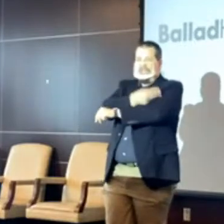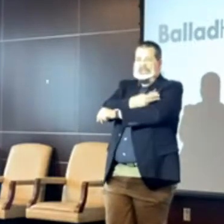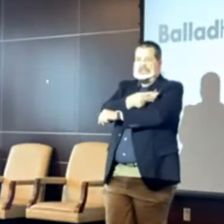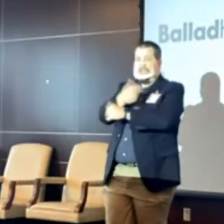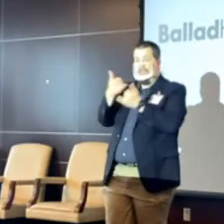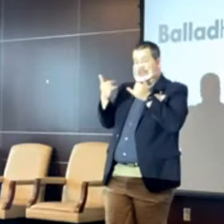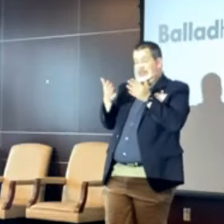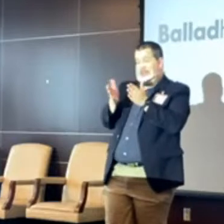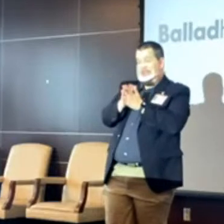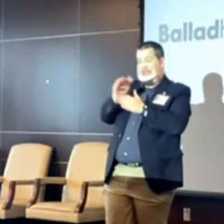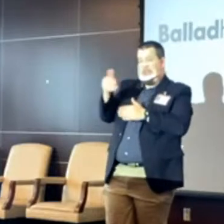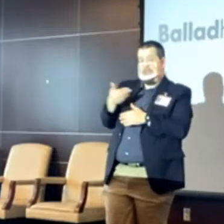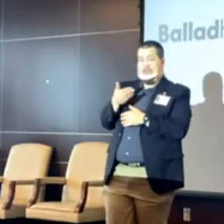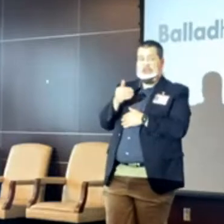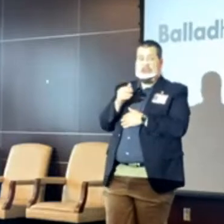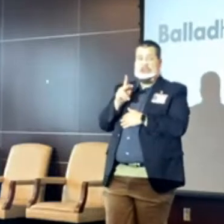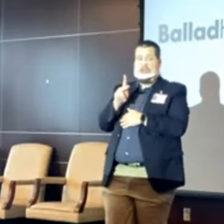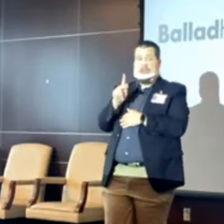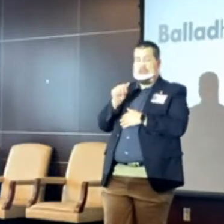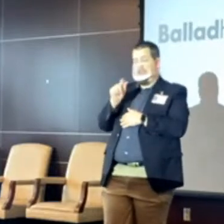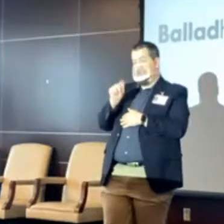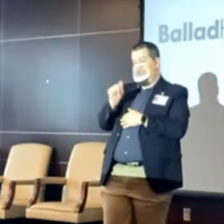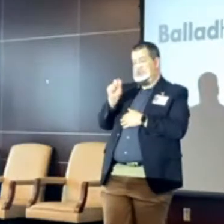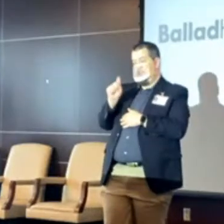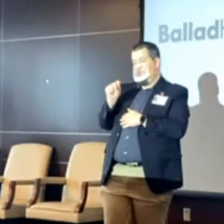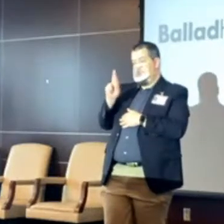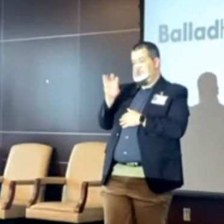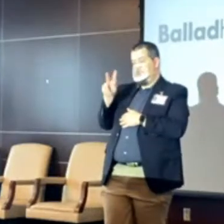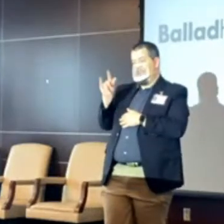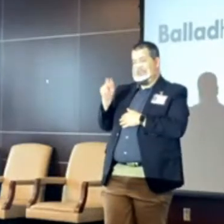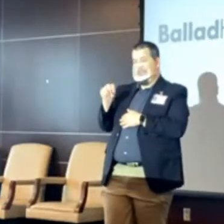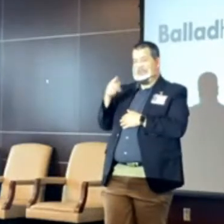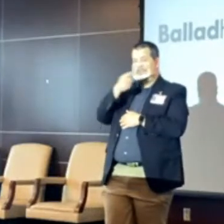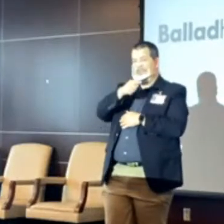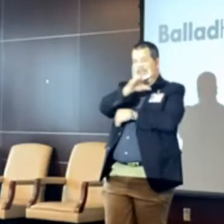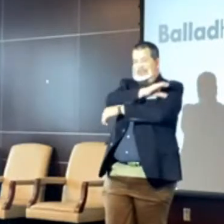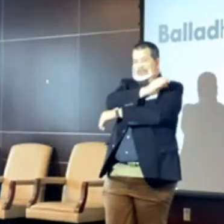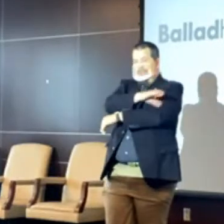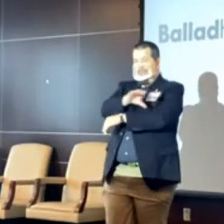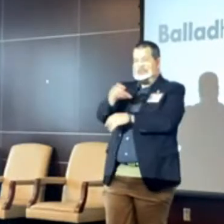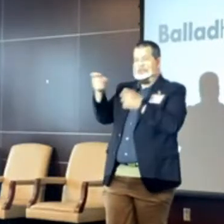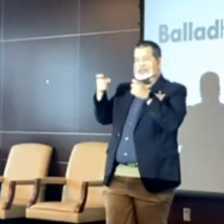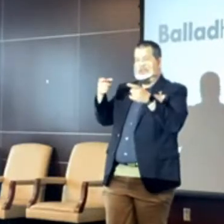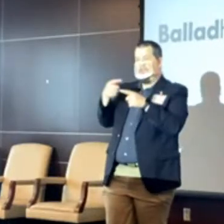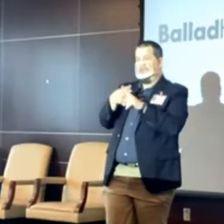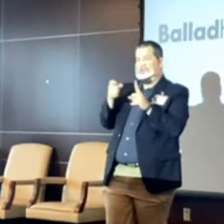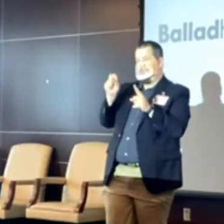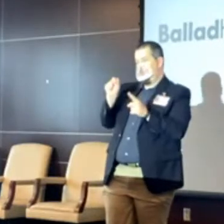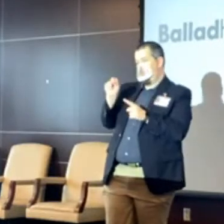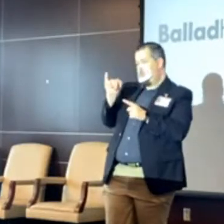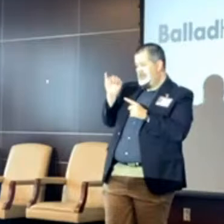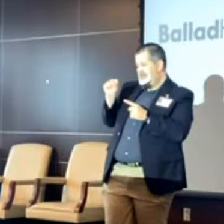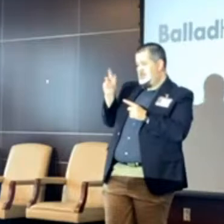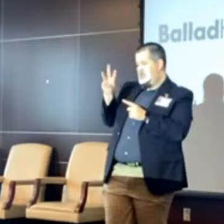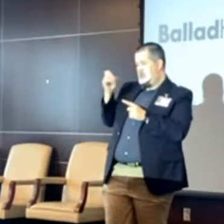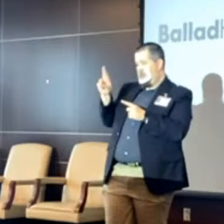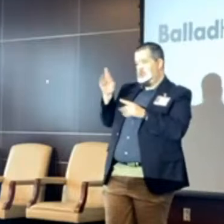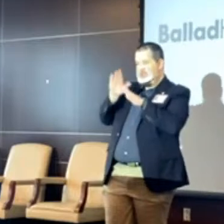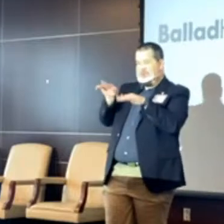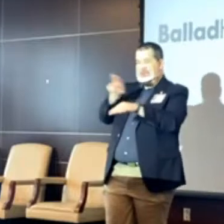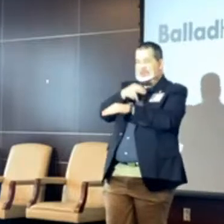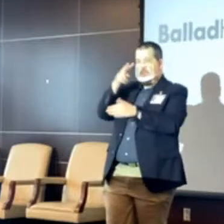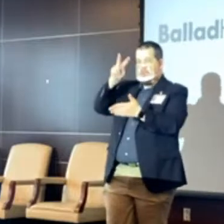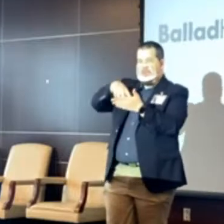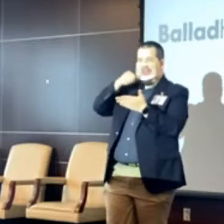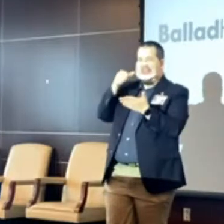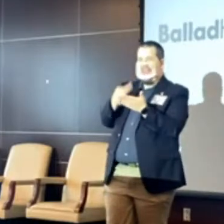Now I would like to introduce Kate Strickland, our clinical manager at the St. Jude affiliate at Miss Winger Children's Hospital, who will be reading a